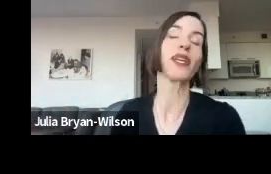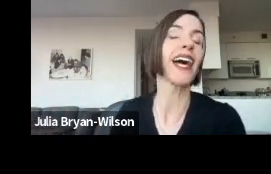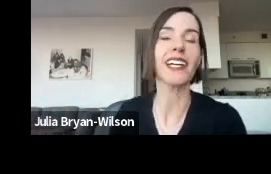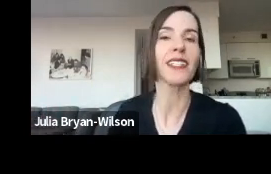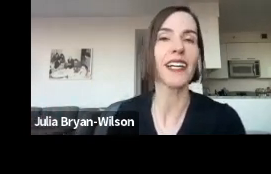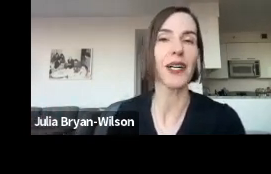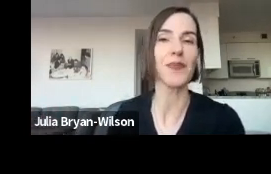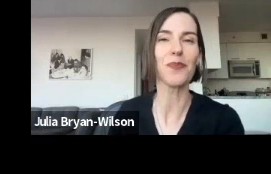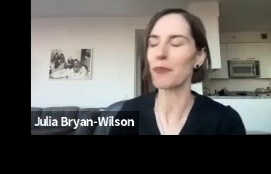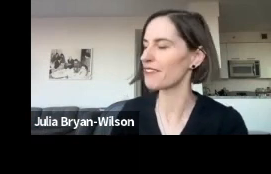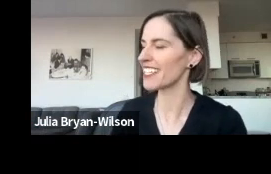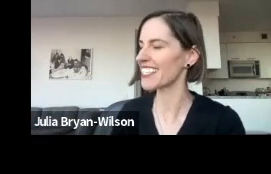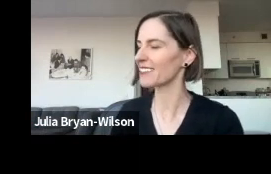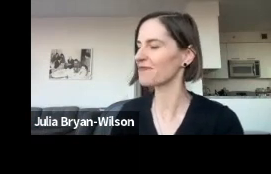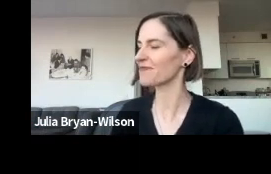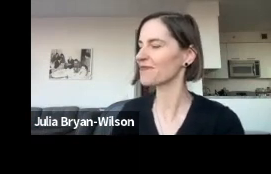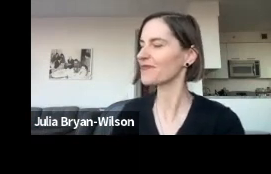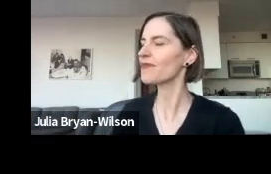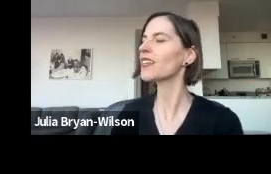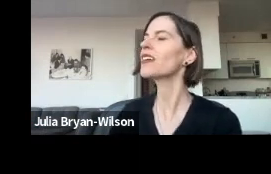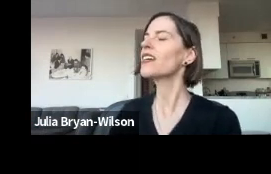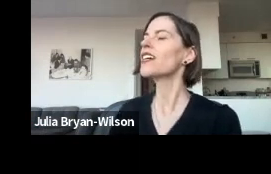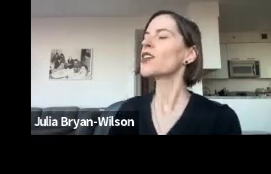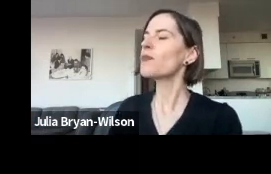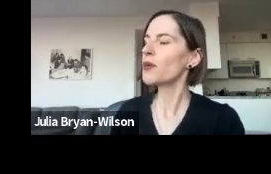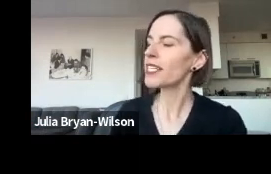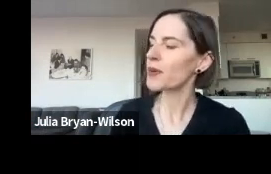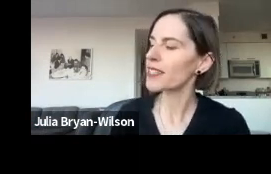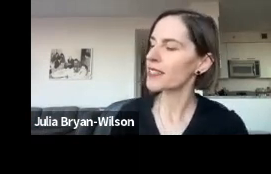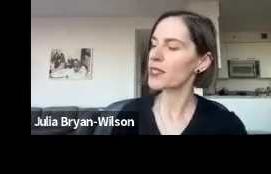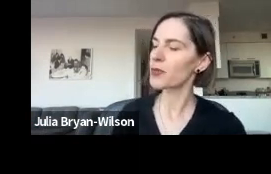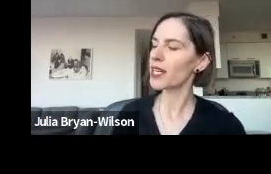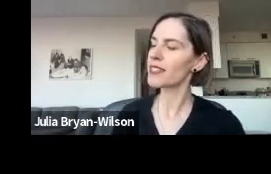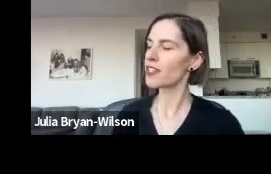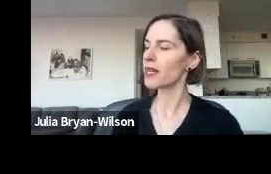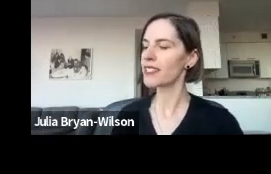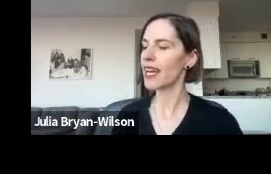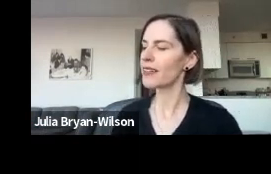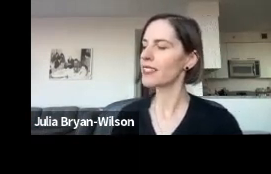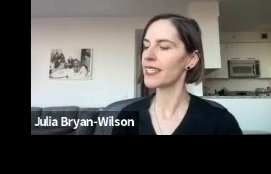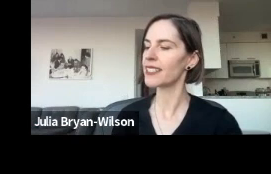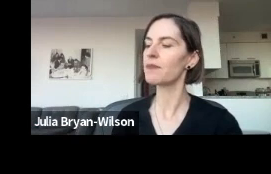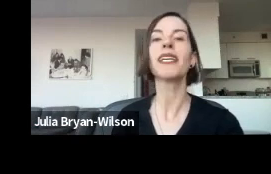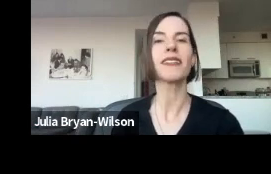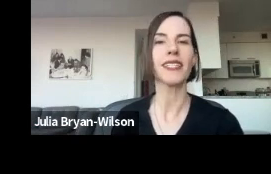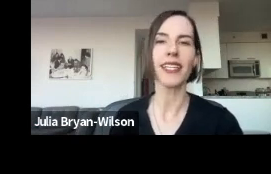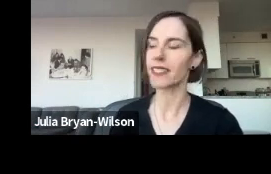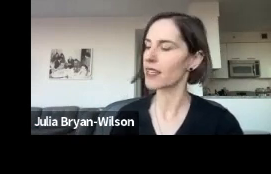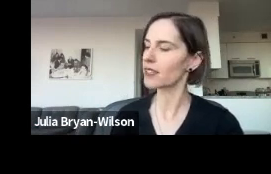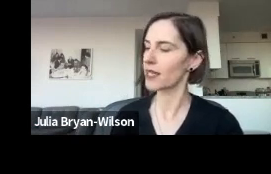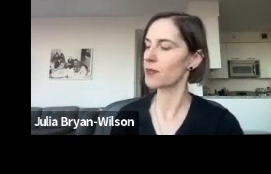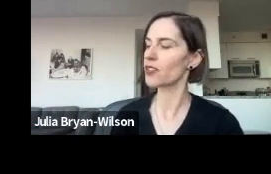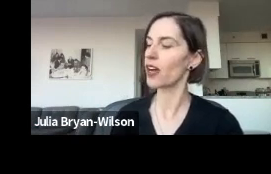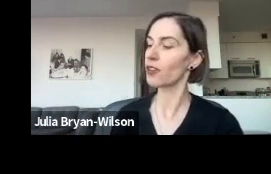even if we lack proper evidence. So the poet expresses some surprise in her maid's talent and immediately